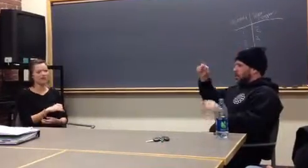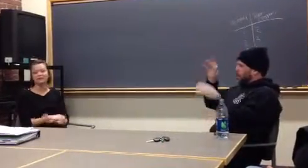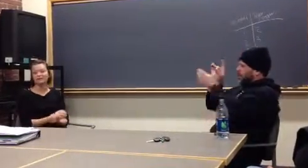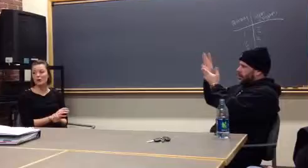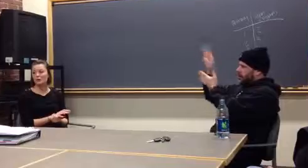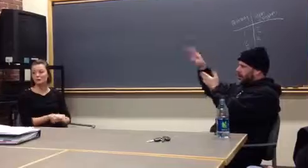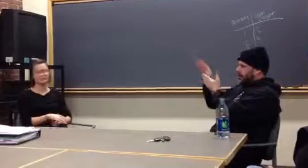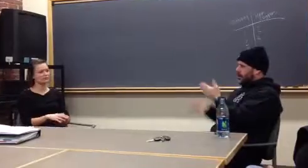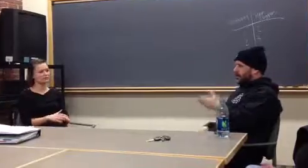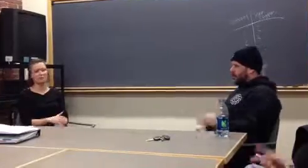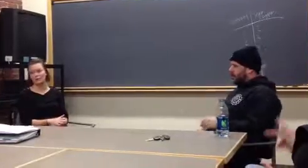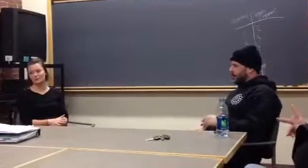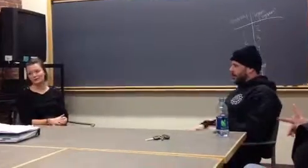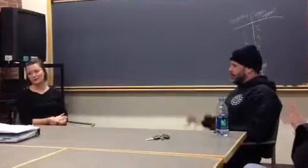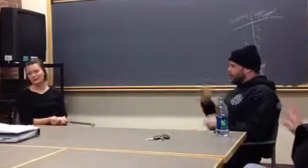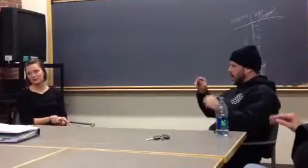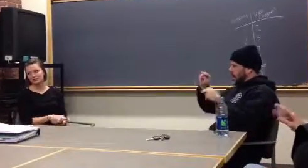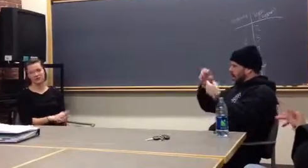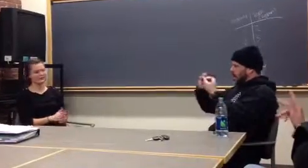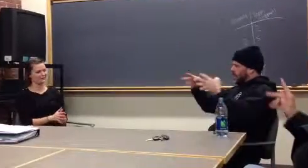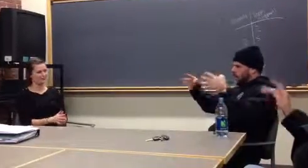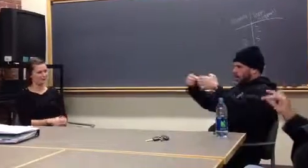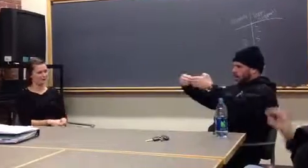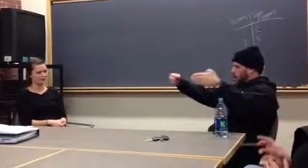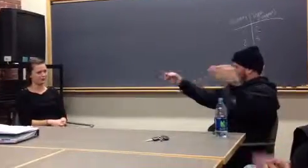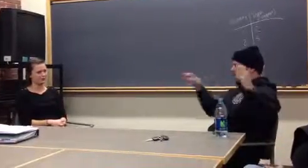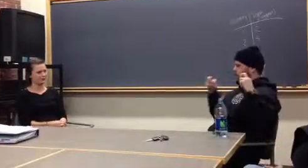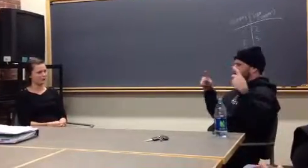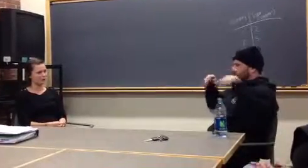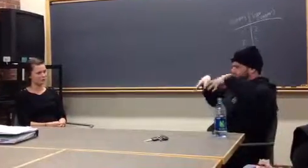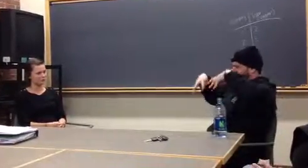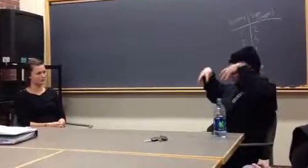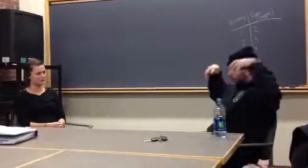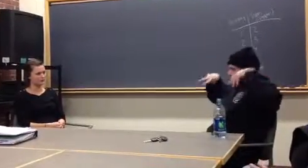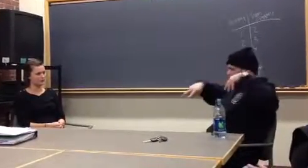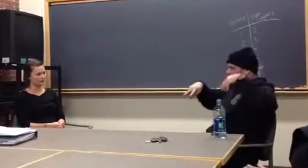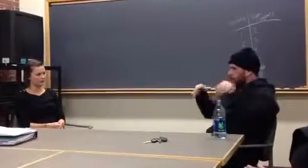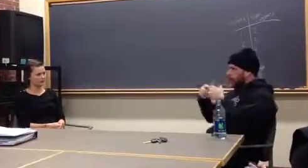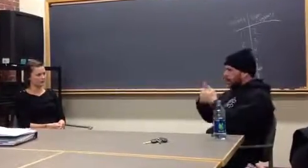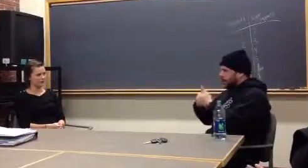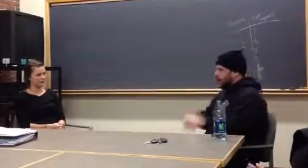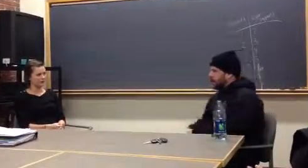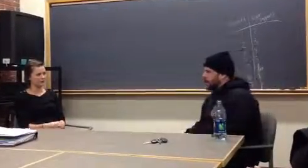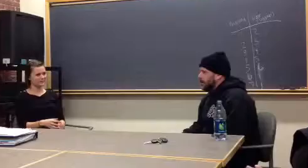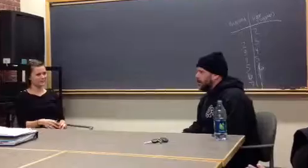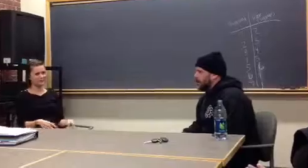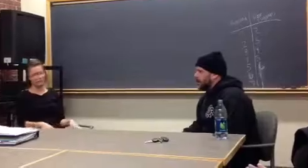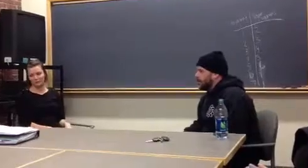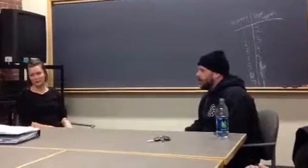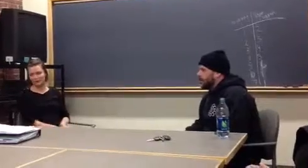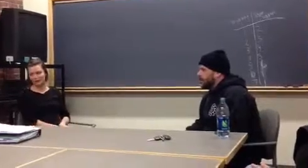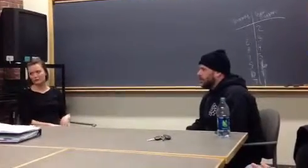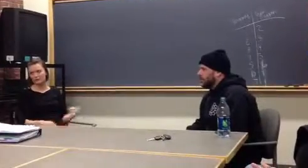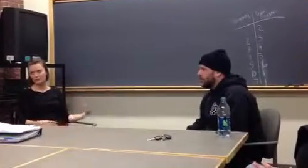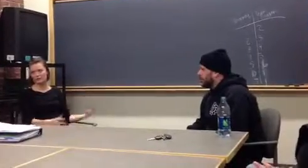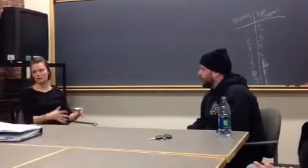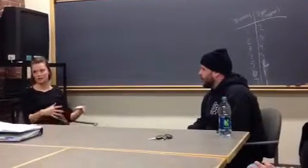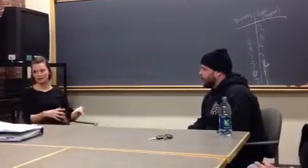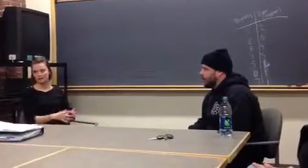There's a goal post. There's no net in football. They have a goal post. And people will sit all around and watch the game